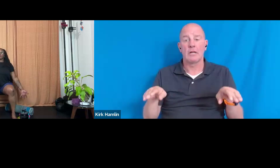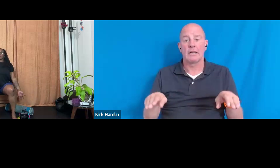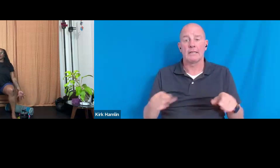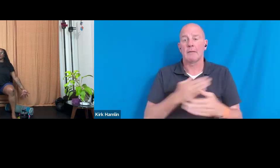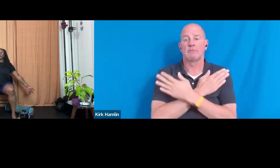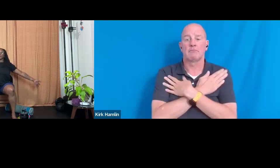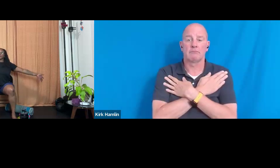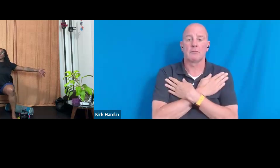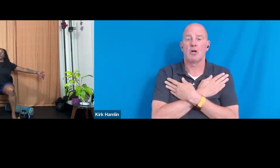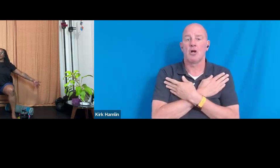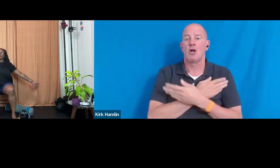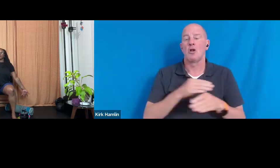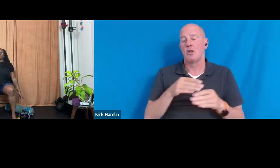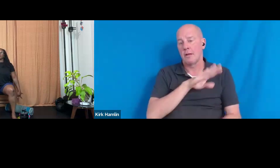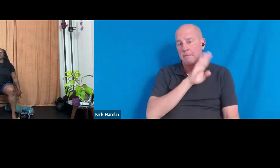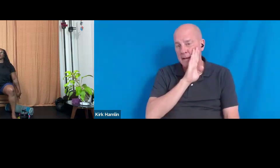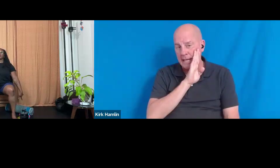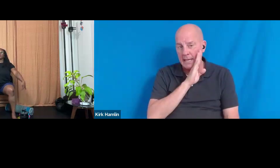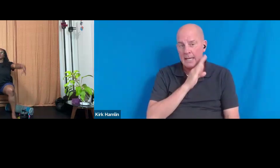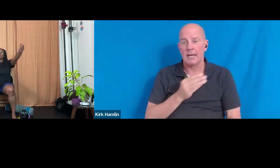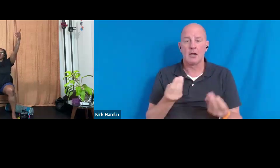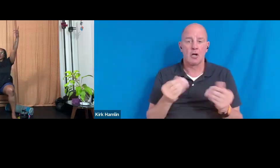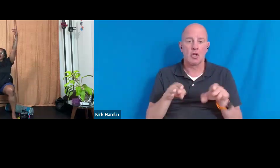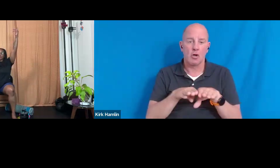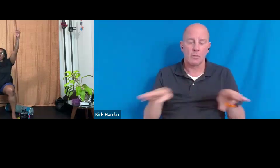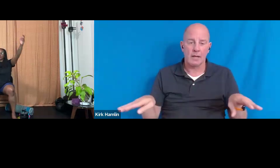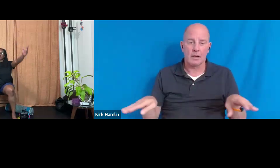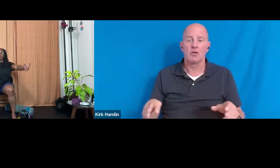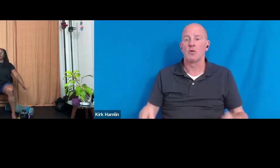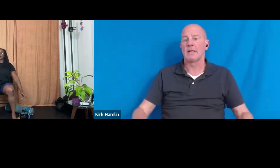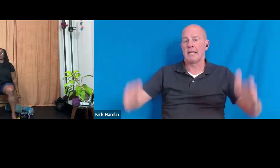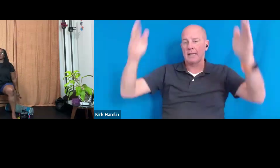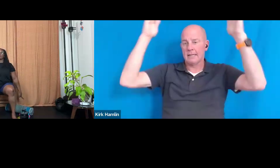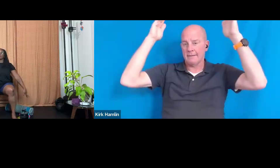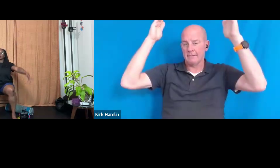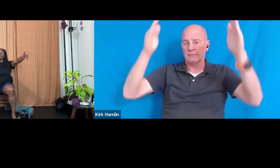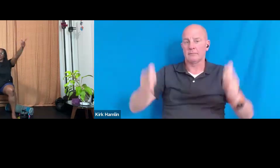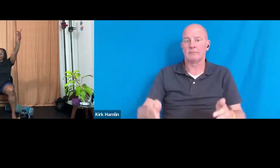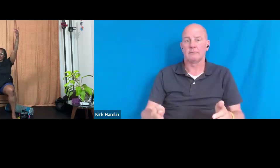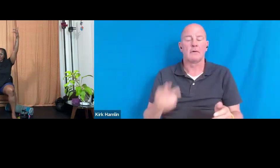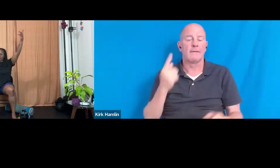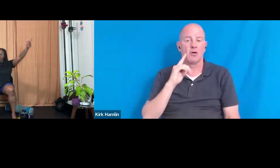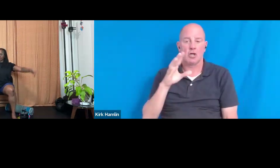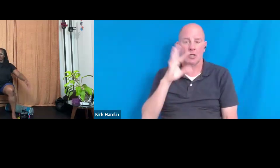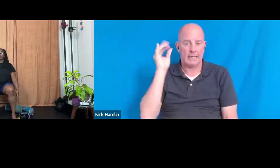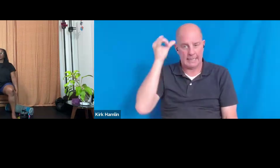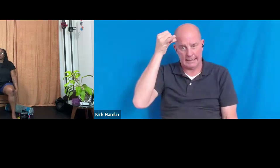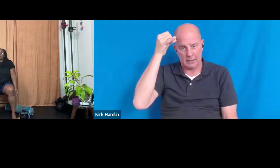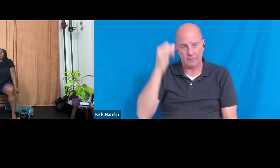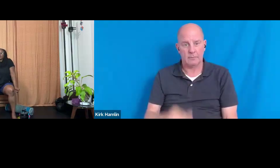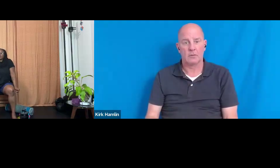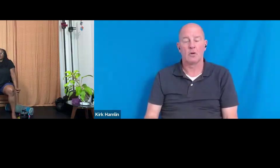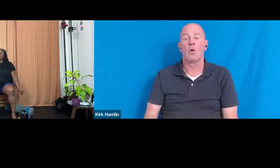that ground or the bed. You can lift and raise your arms with the cat and cow if you want to, or